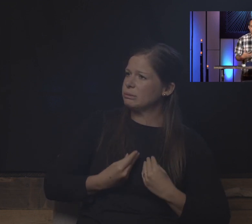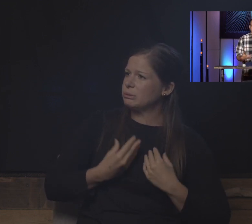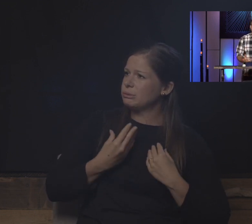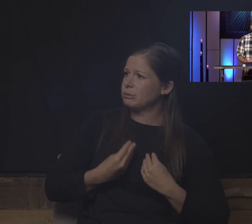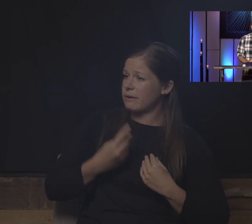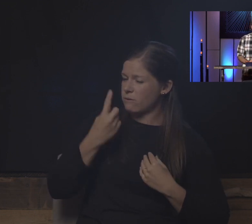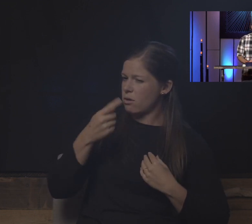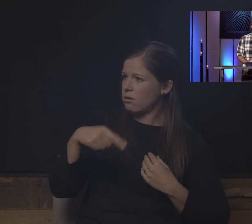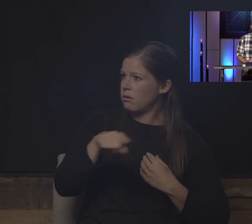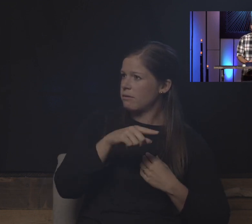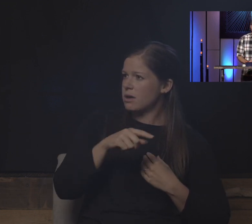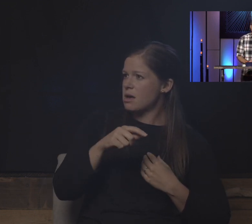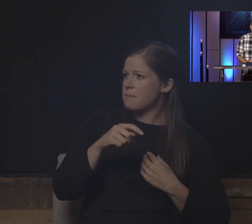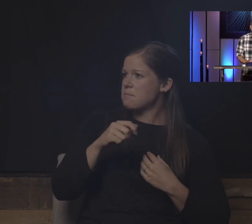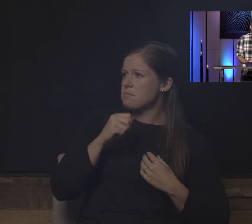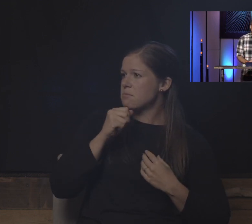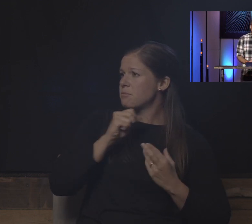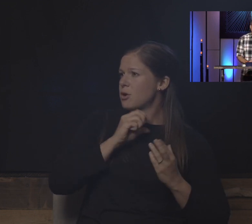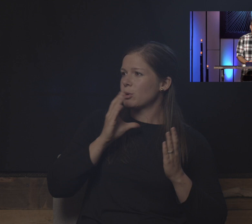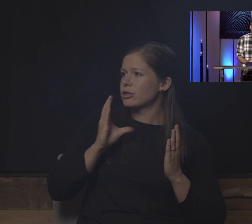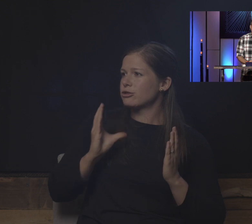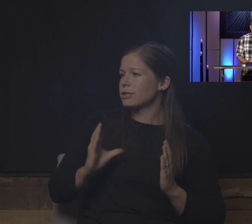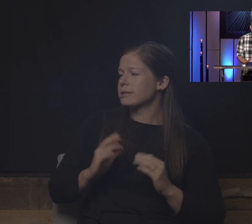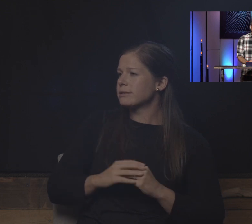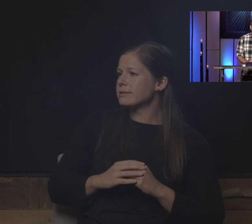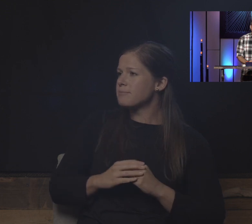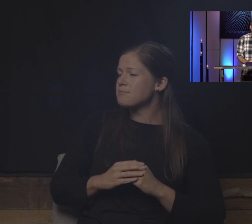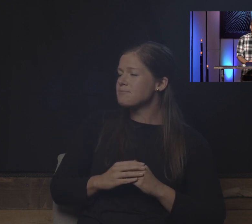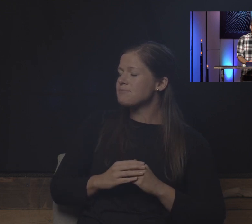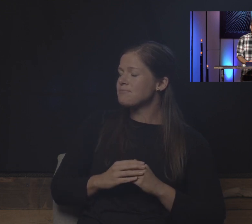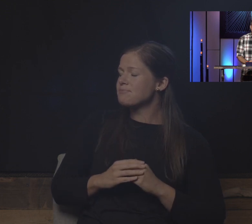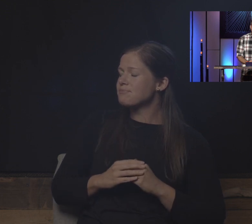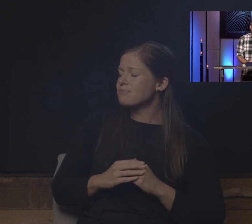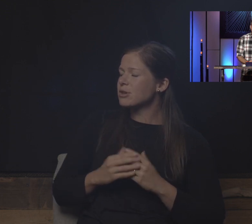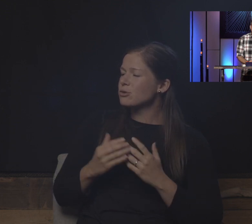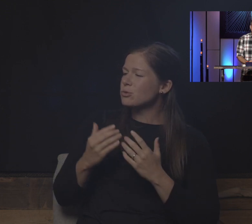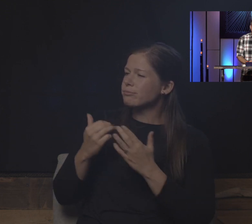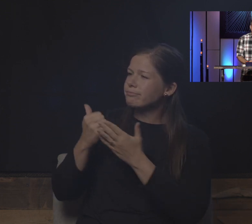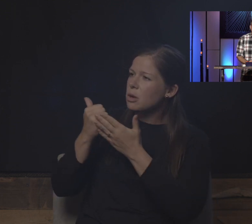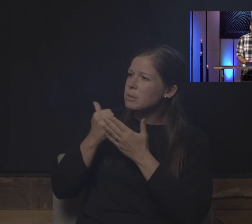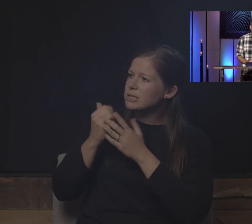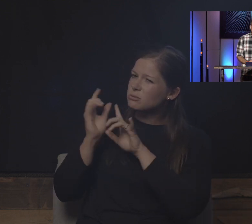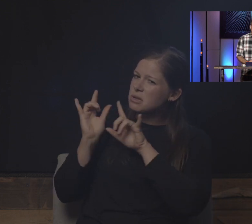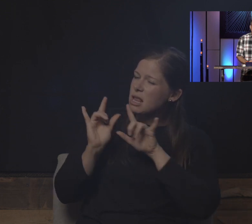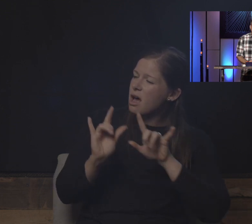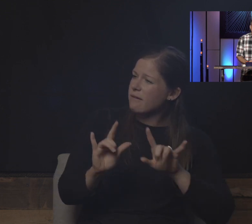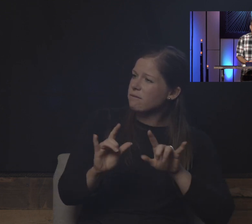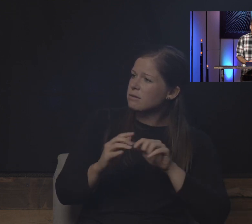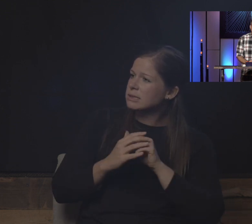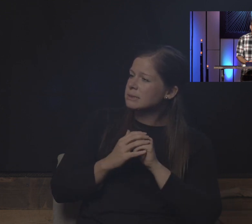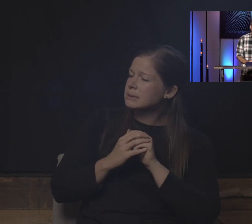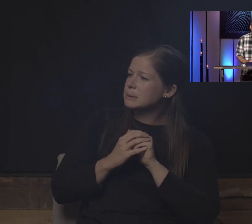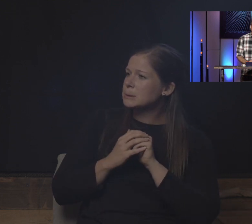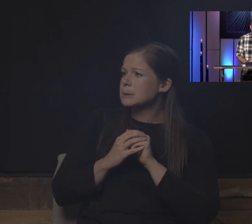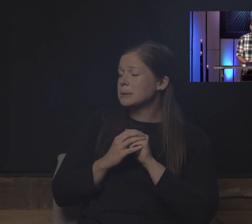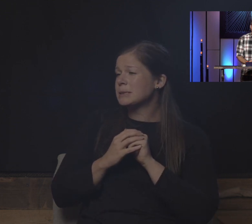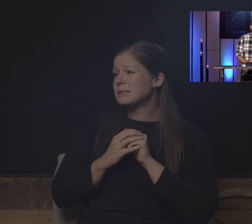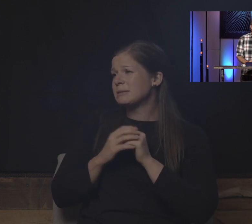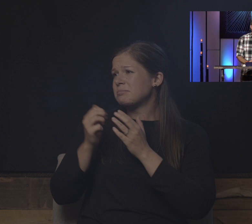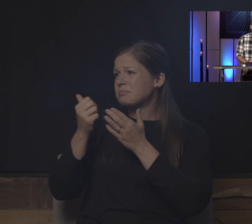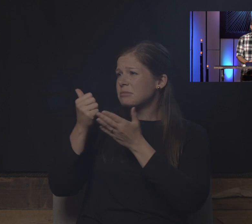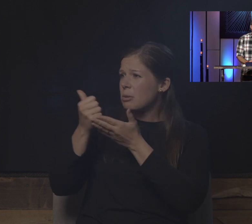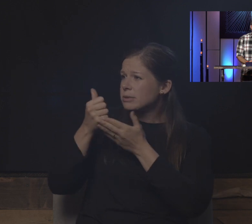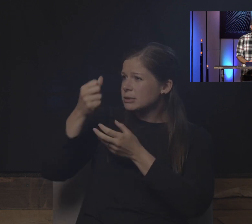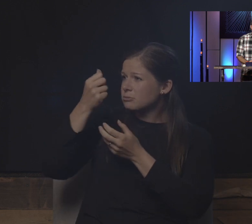love for non-Christians as we remember that we were all once non-Christians. Nobody is born a